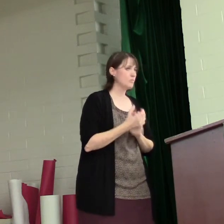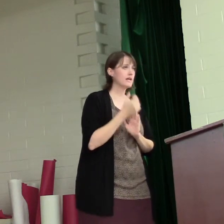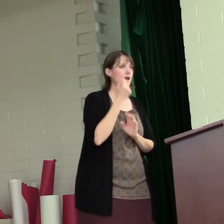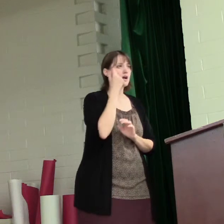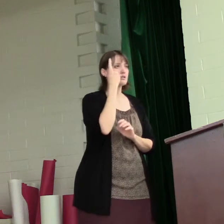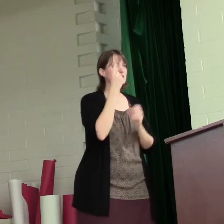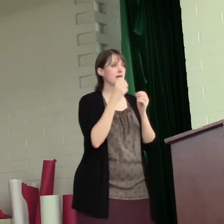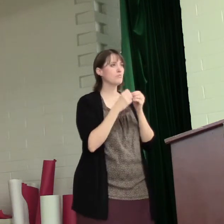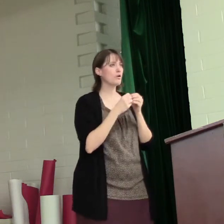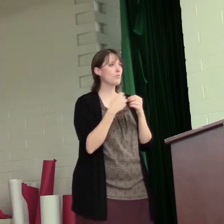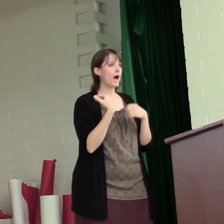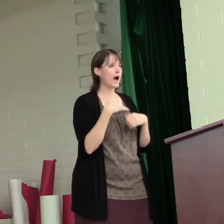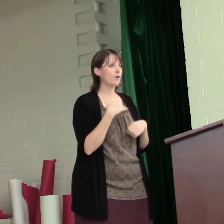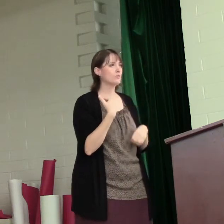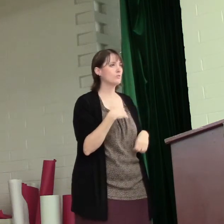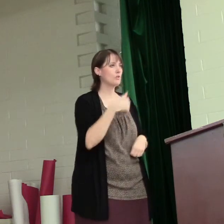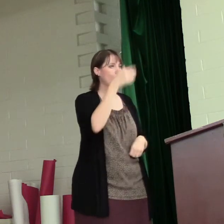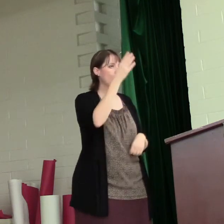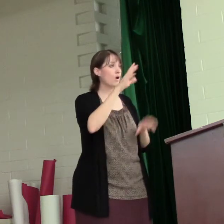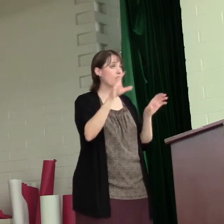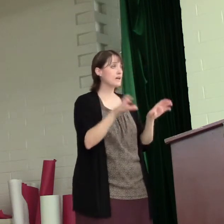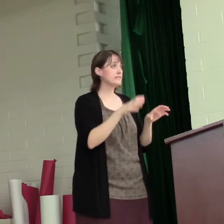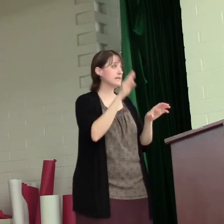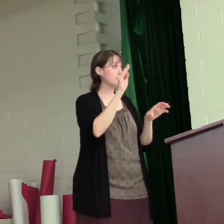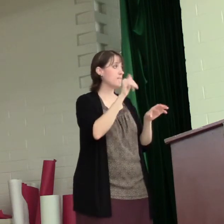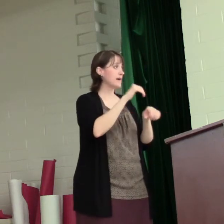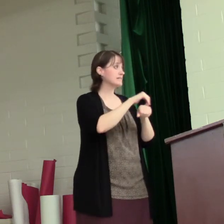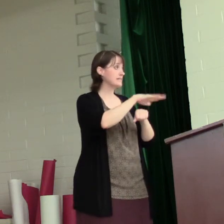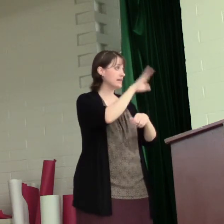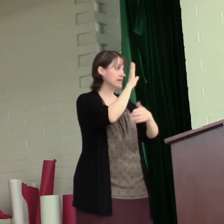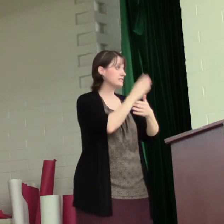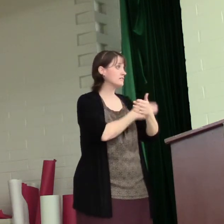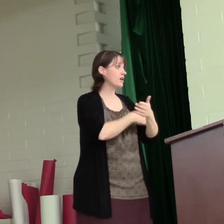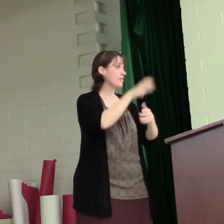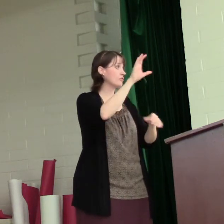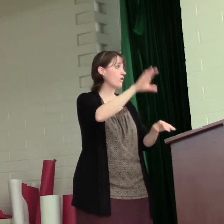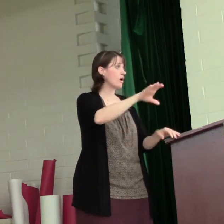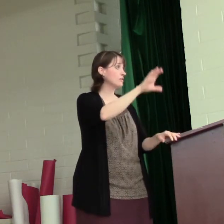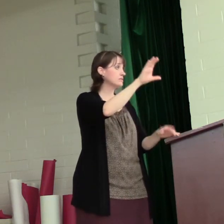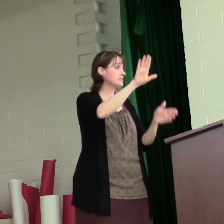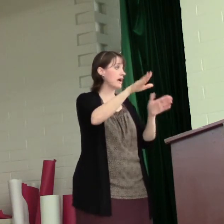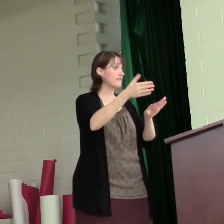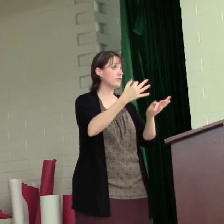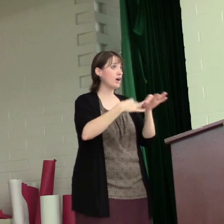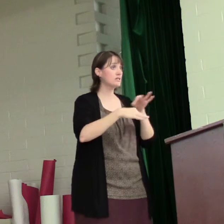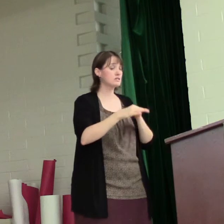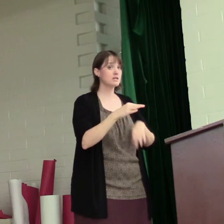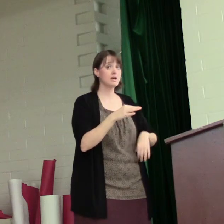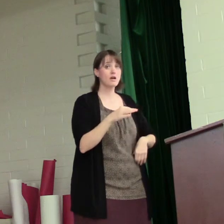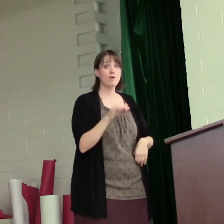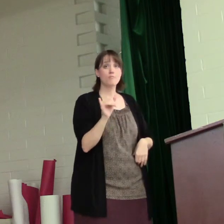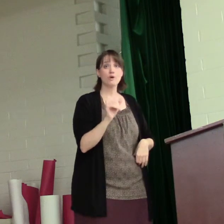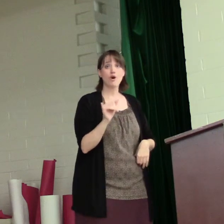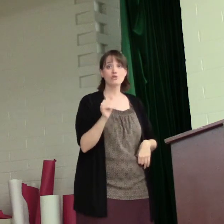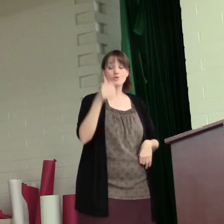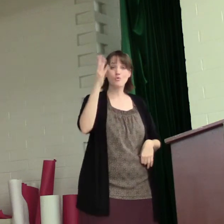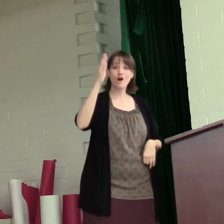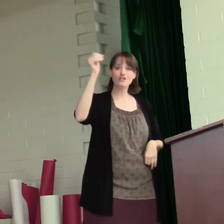can understand more about what God did by sending His Son on the cross to die for us, but also God's